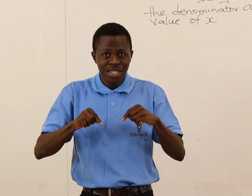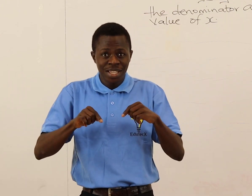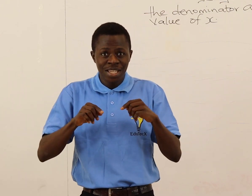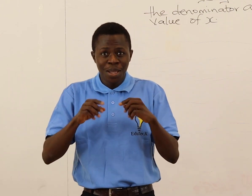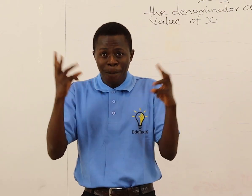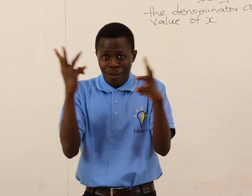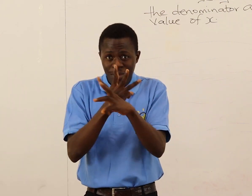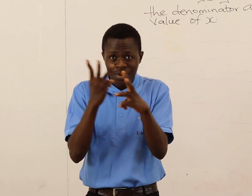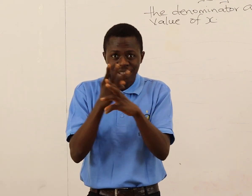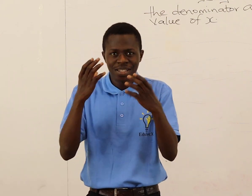Today,